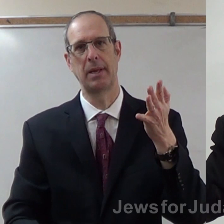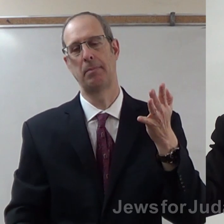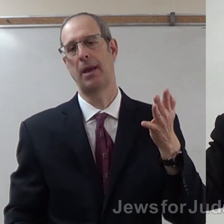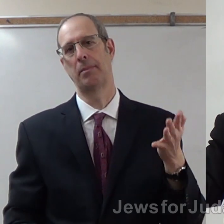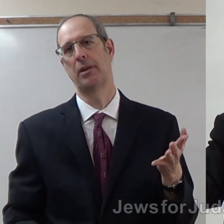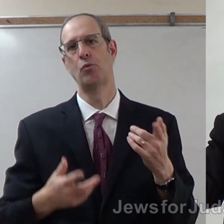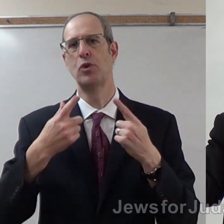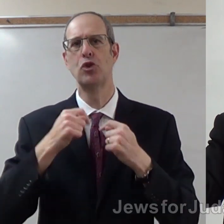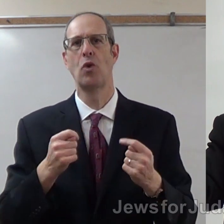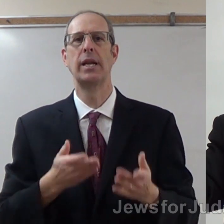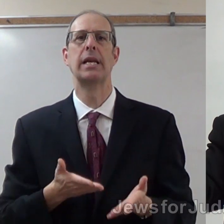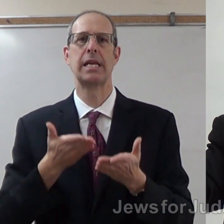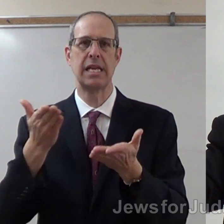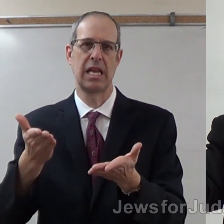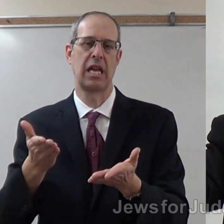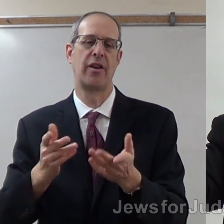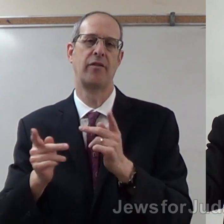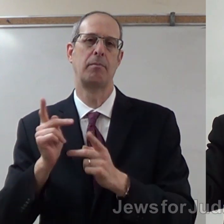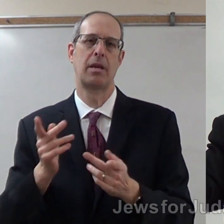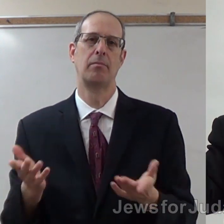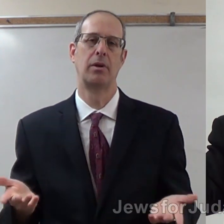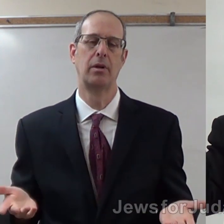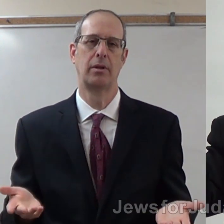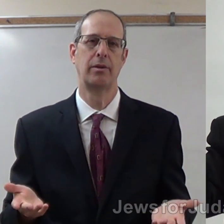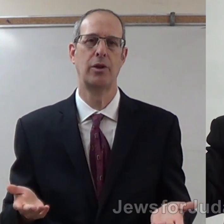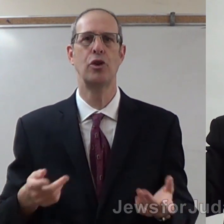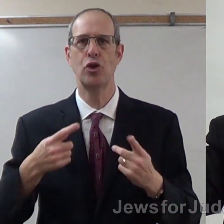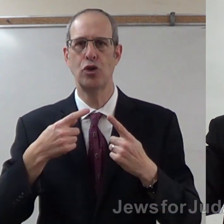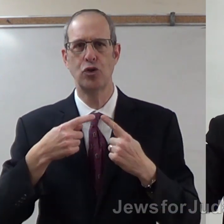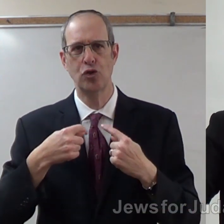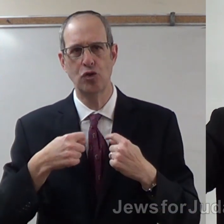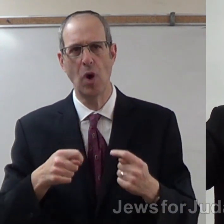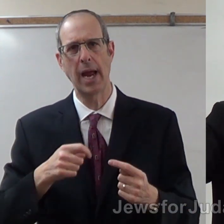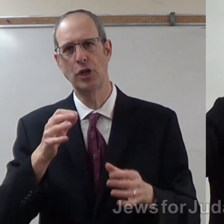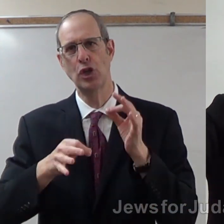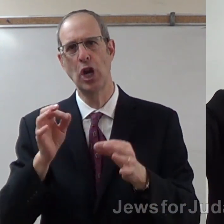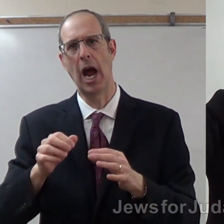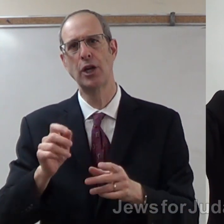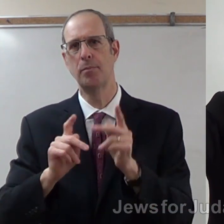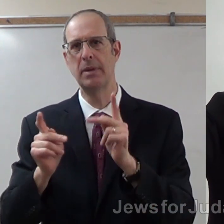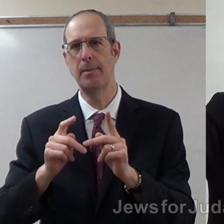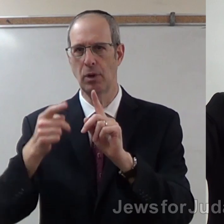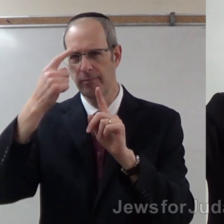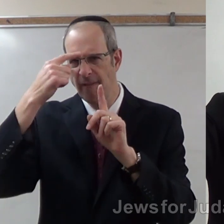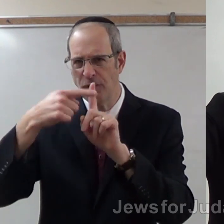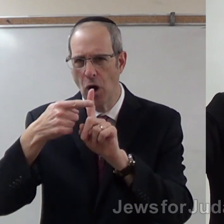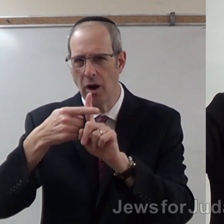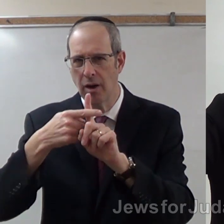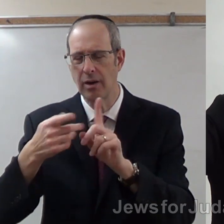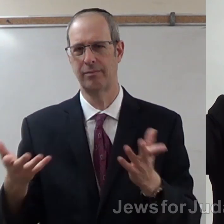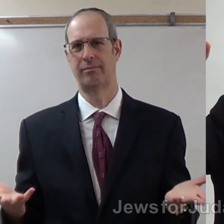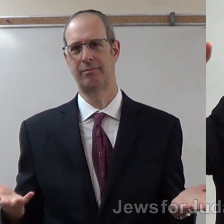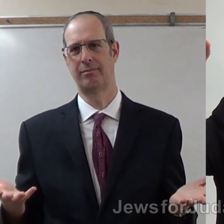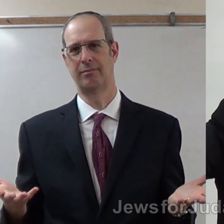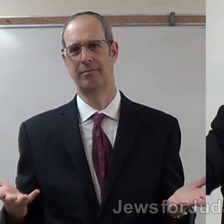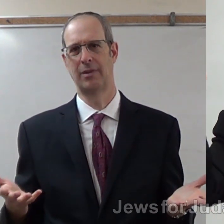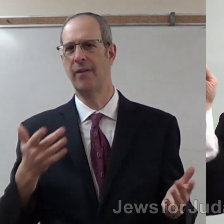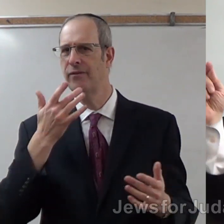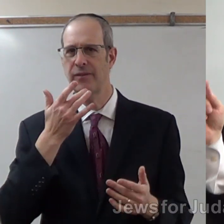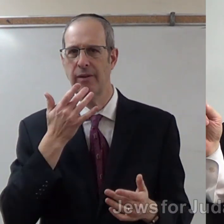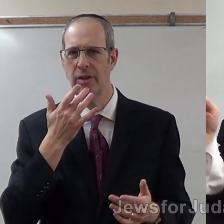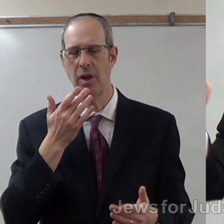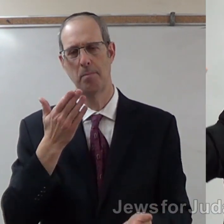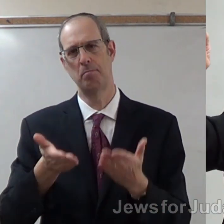you're trying to give people, when you're trying to judge people favorably. You're trying to